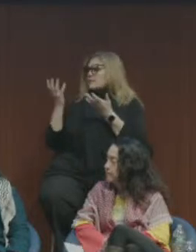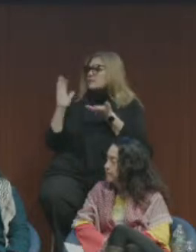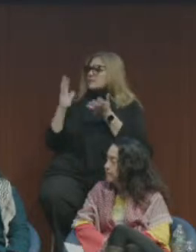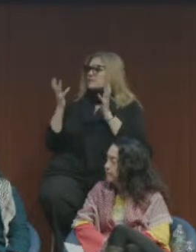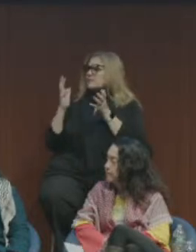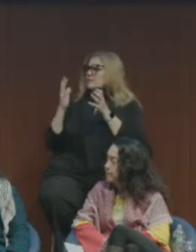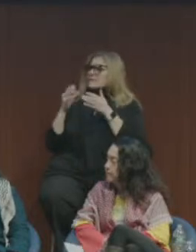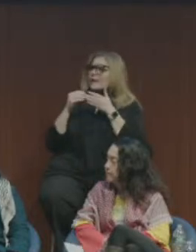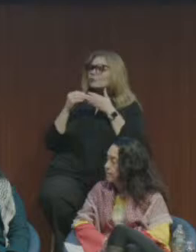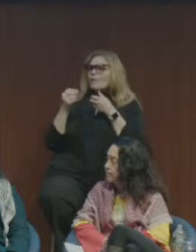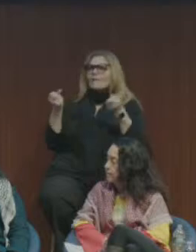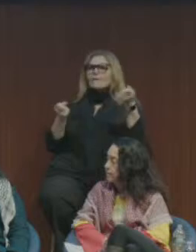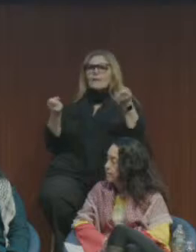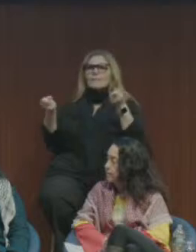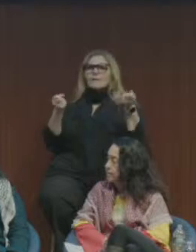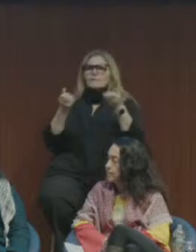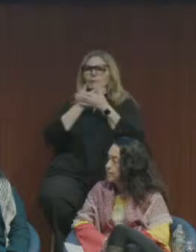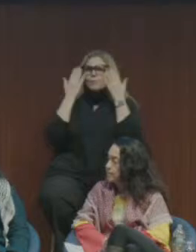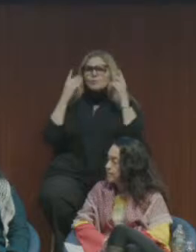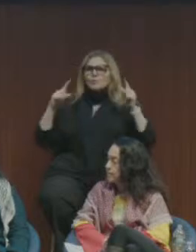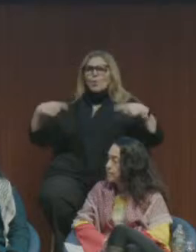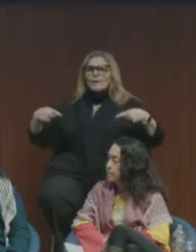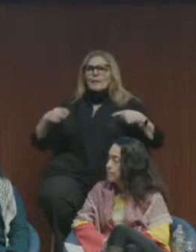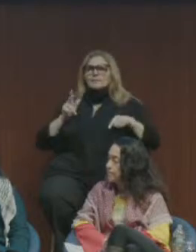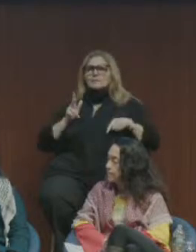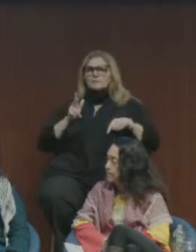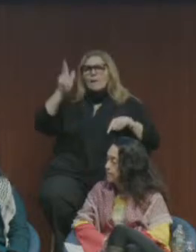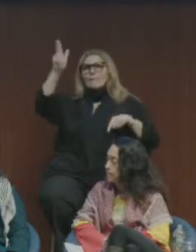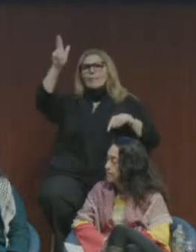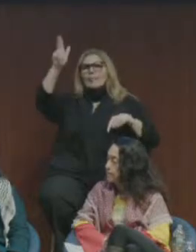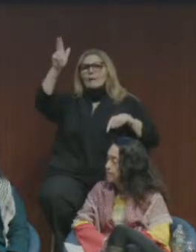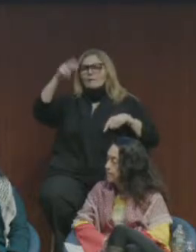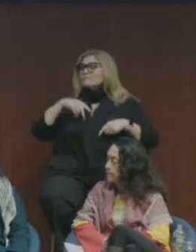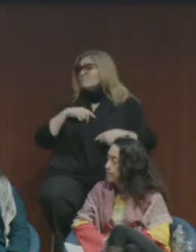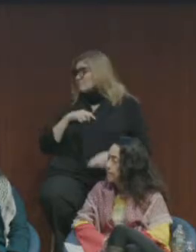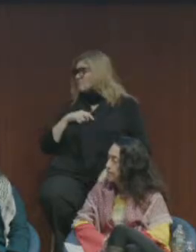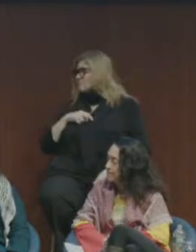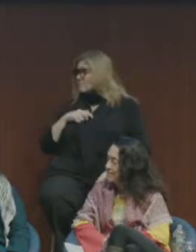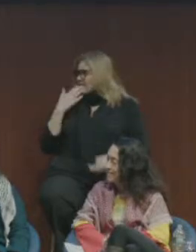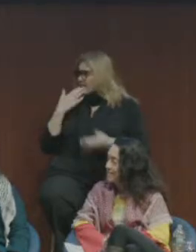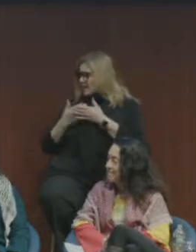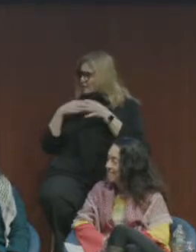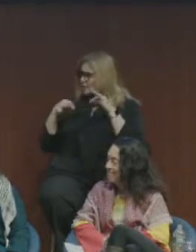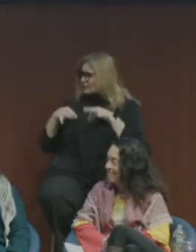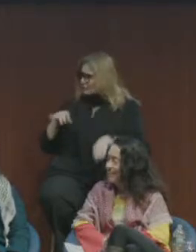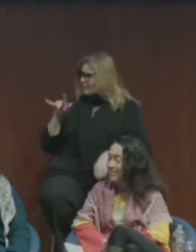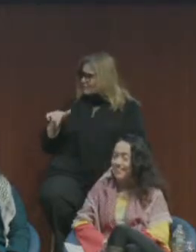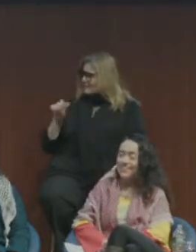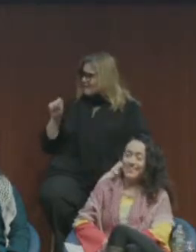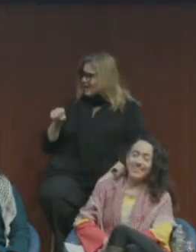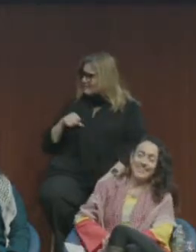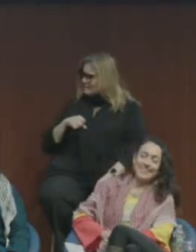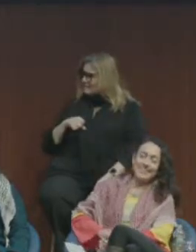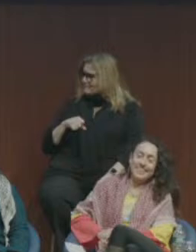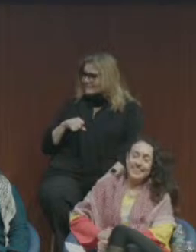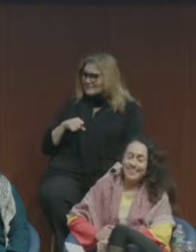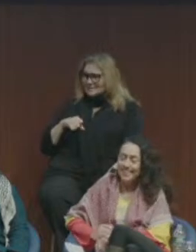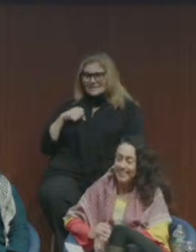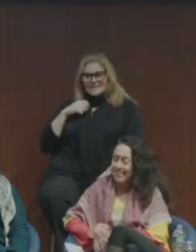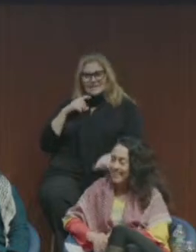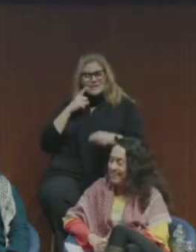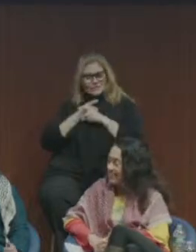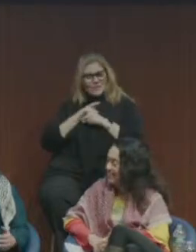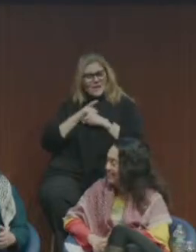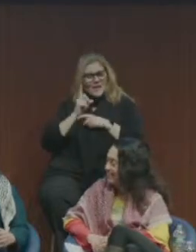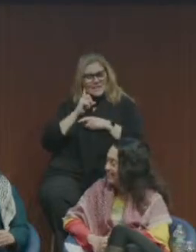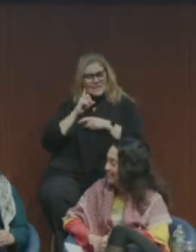driving a bus without wheels up the hill. And I said, yeah, I think that's pretty much characteristic of the work that we